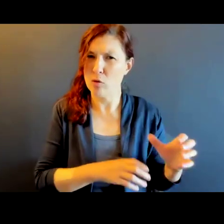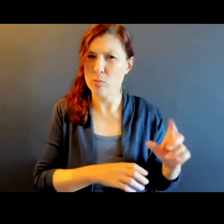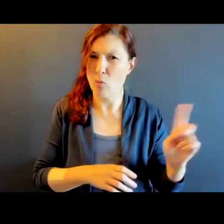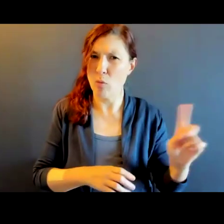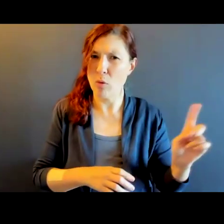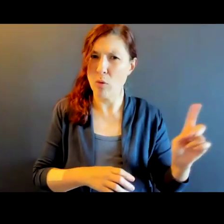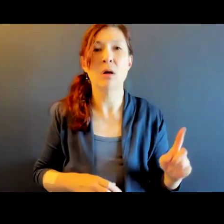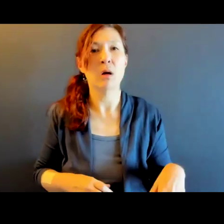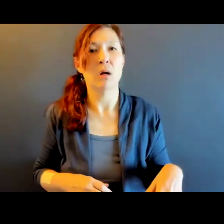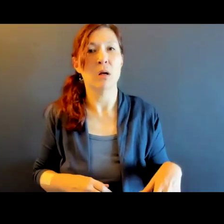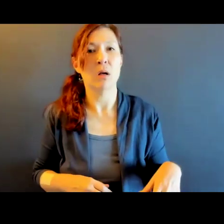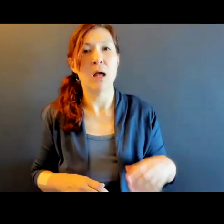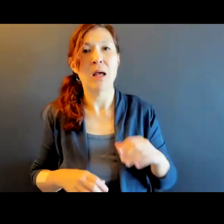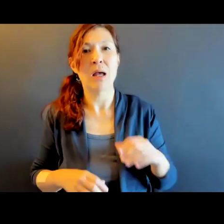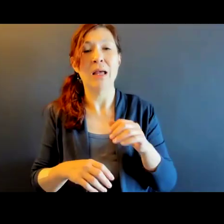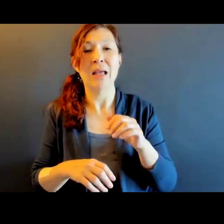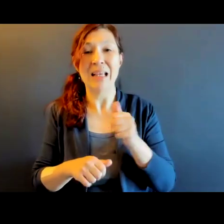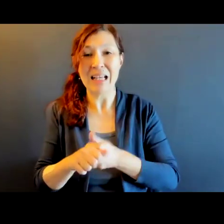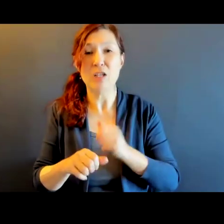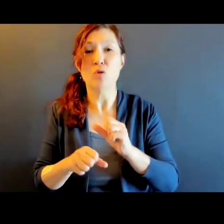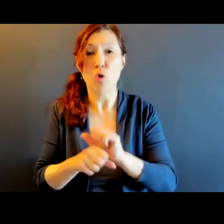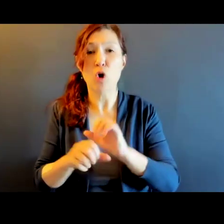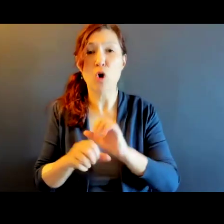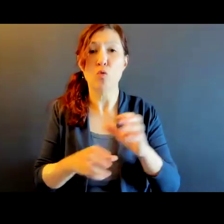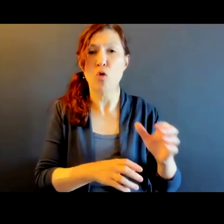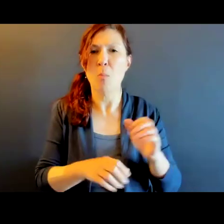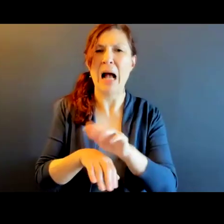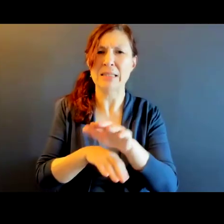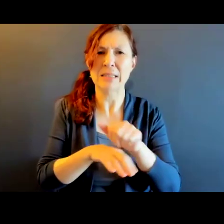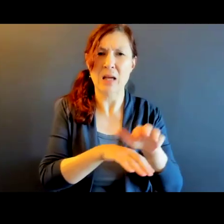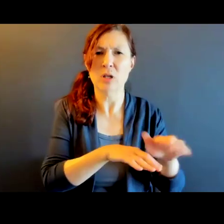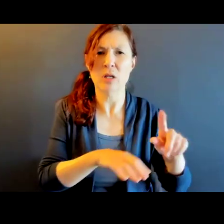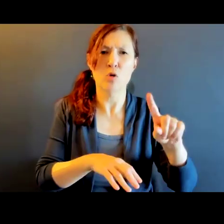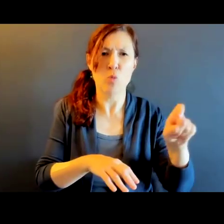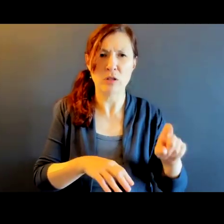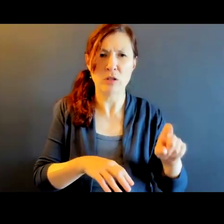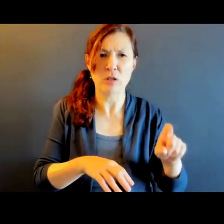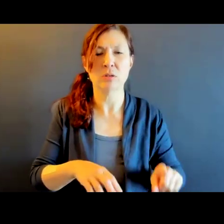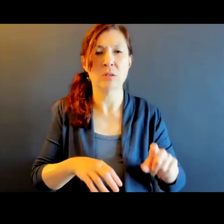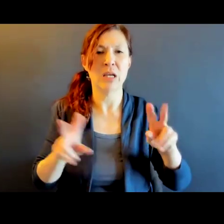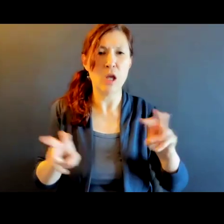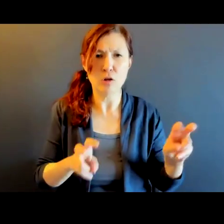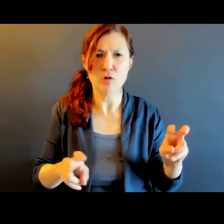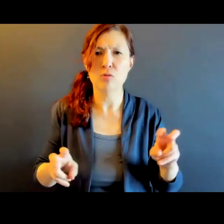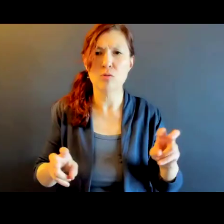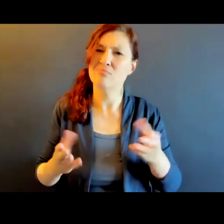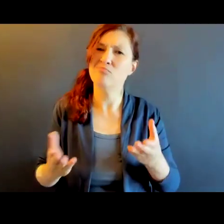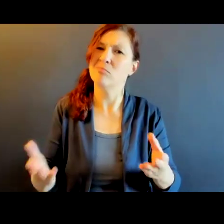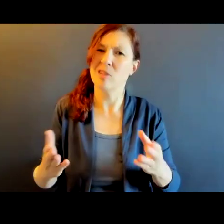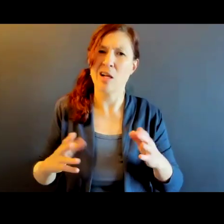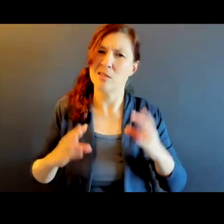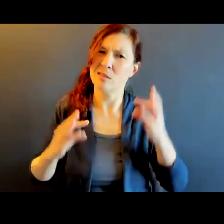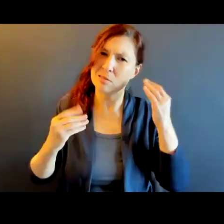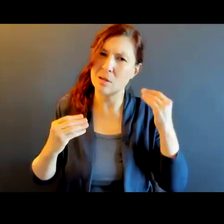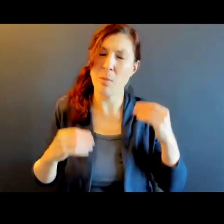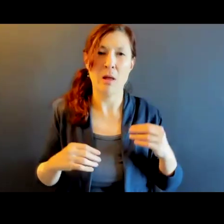members of each working group a set of data questions and issues I suggested each group assesses. Please